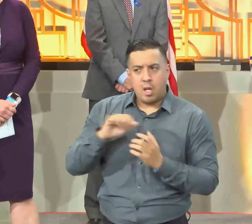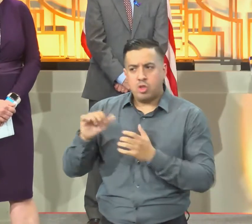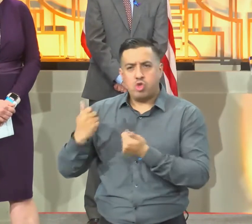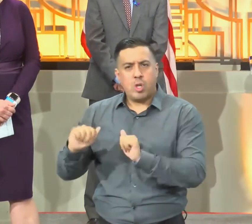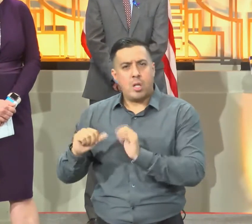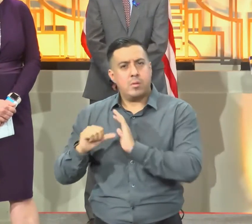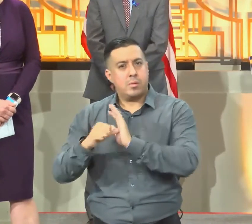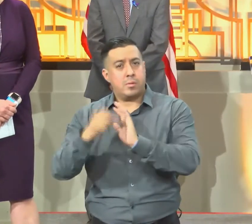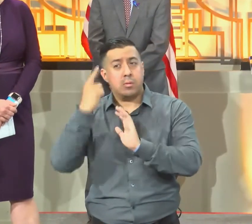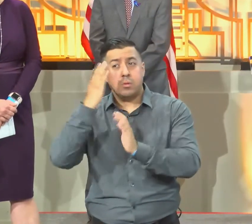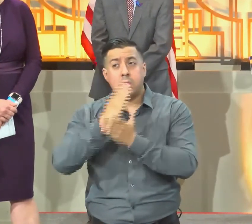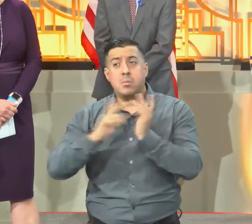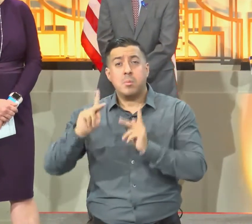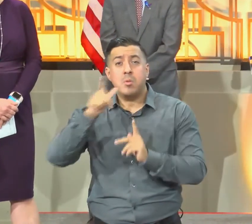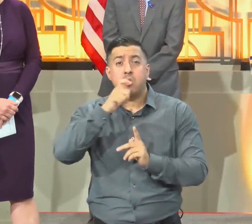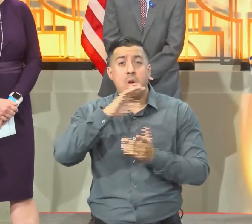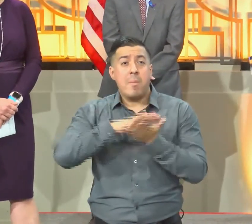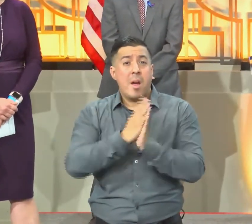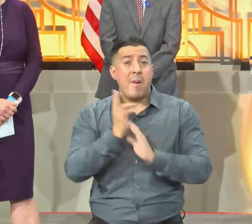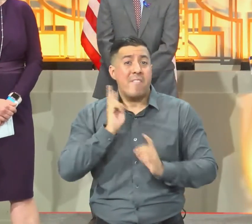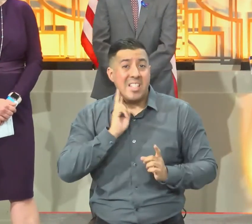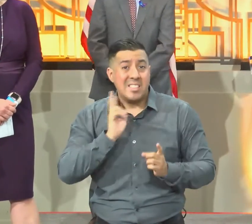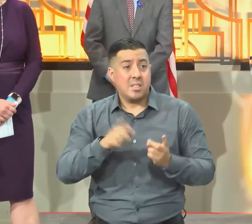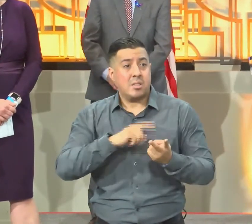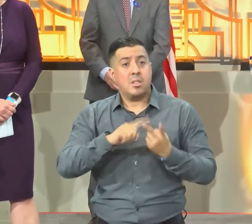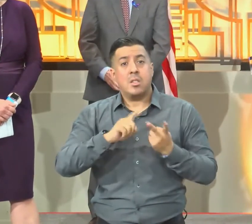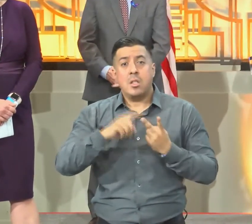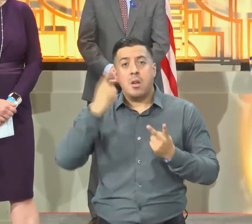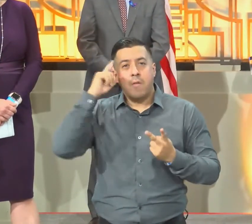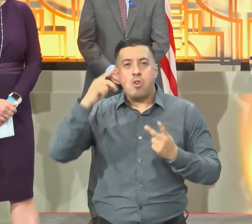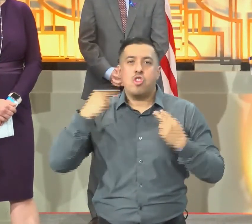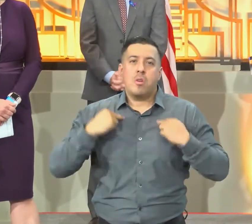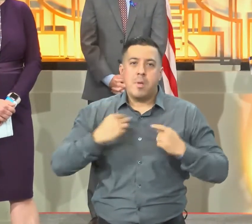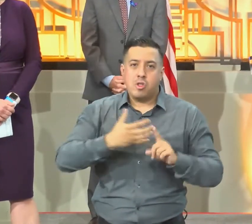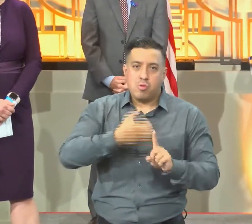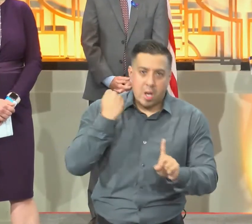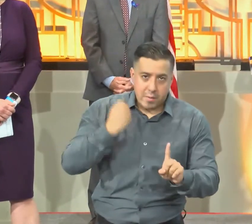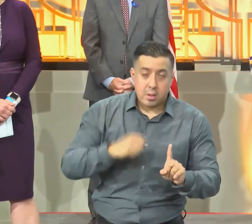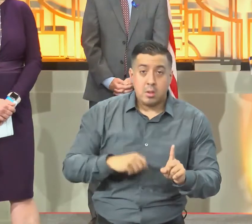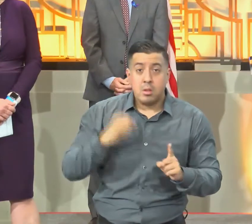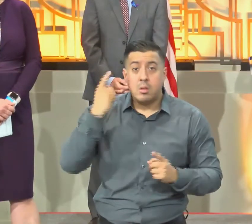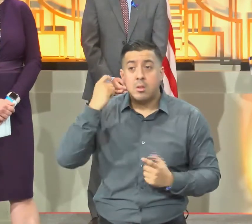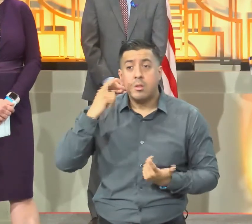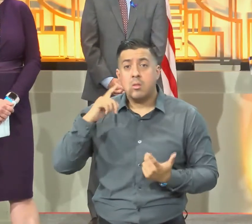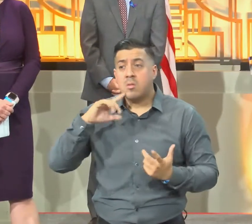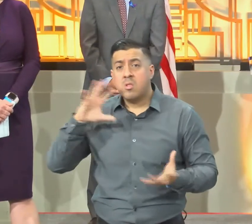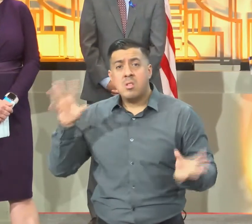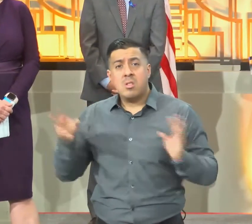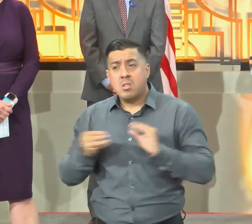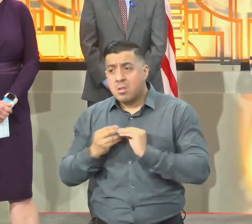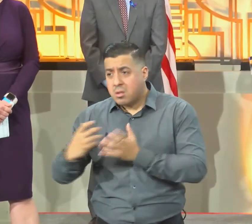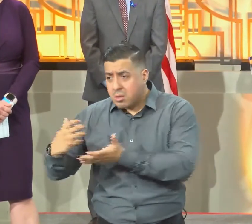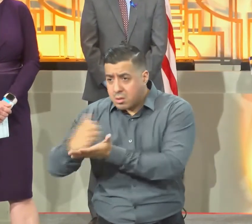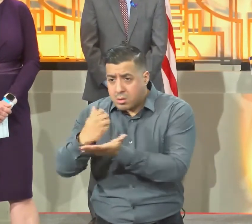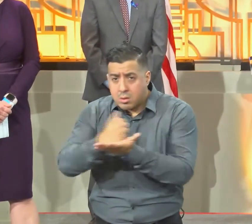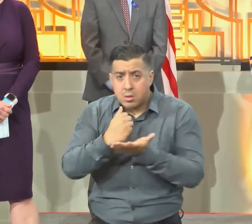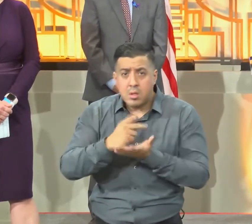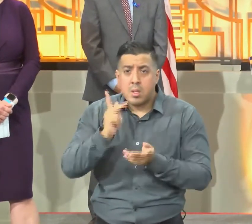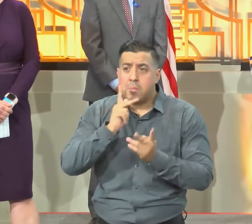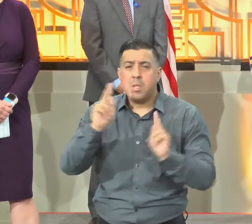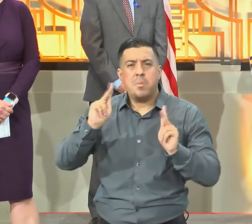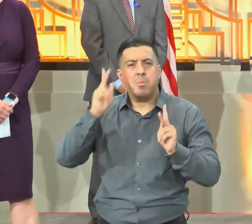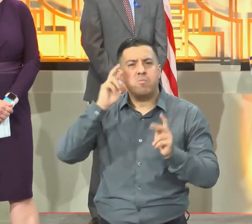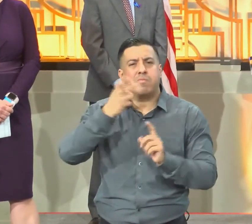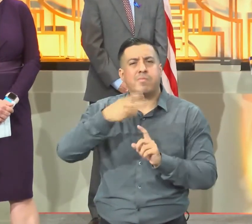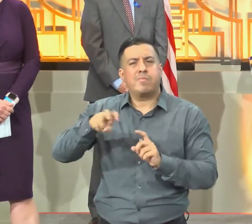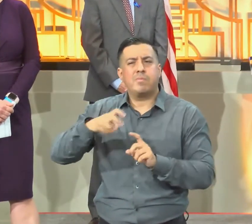common across victims of human trafficking and domestic violence. The Maker Collective is for survivors that are in transitioned phases of